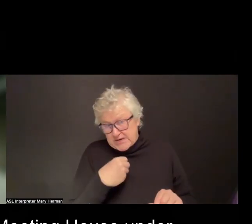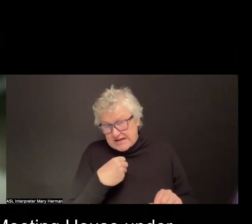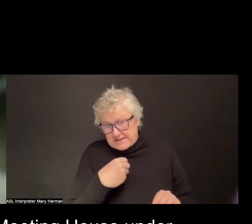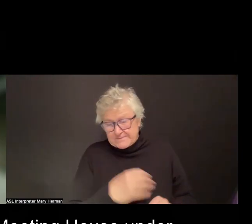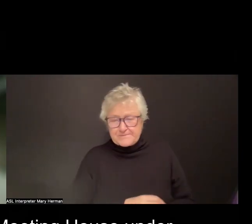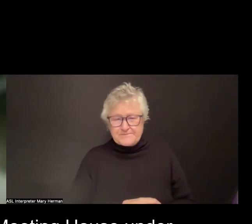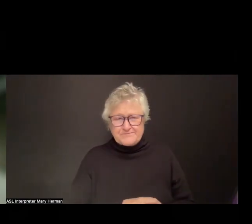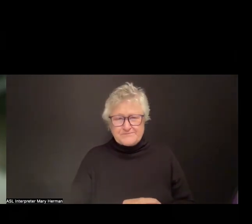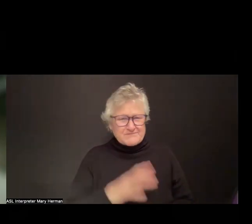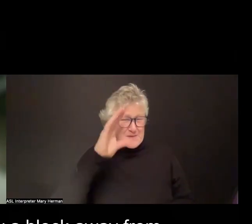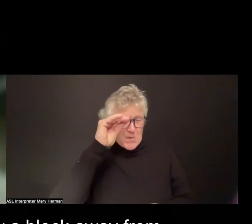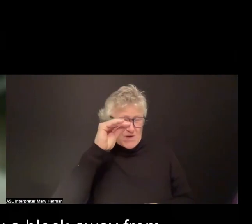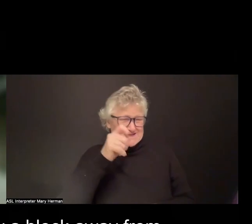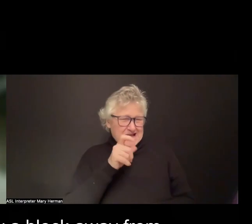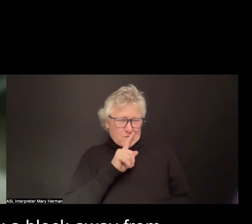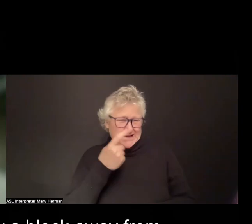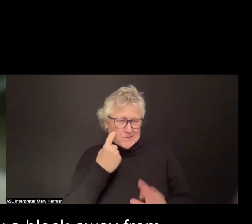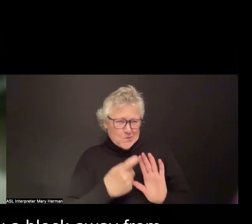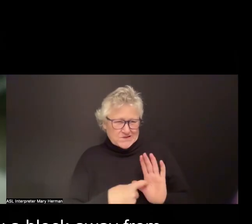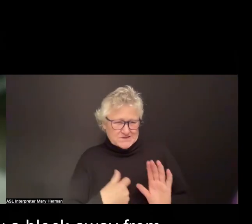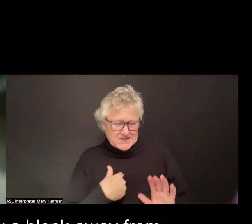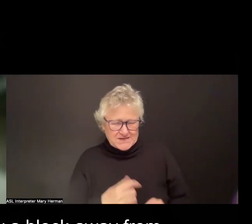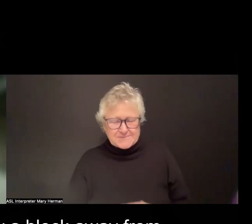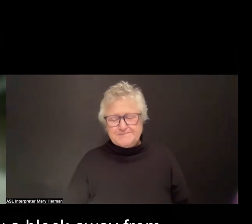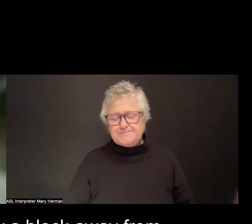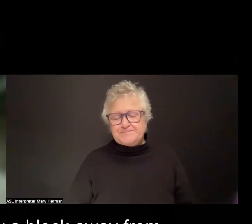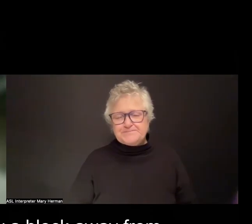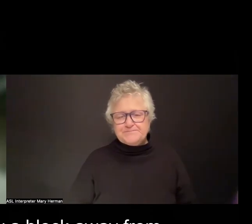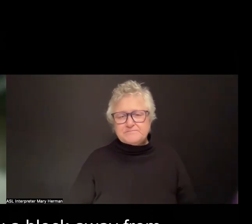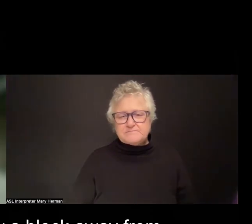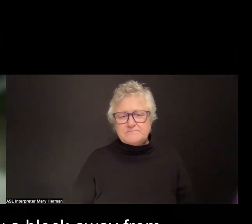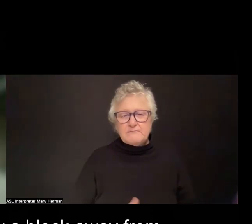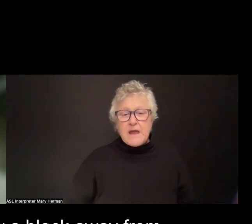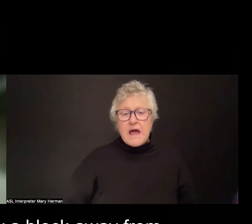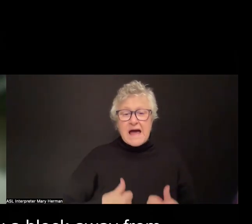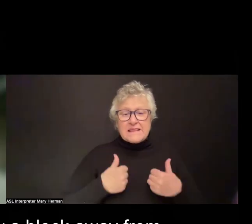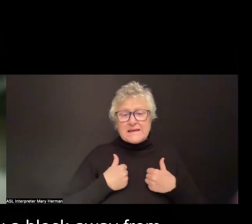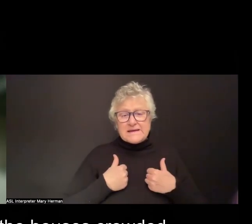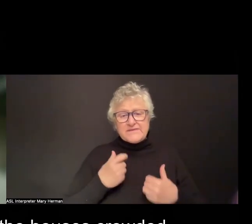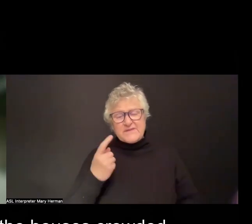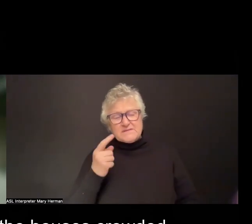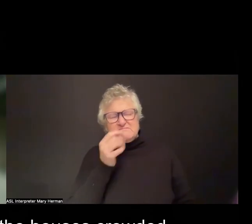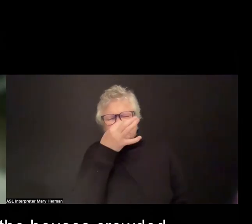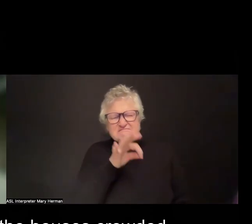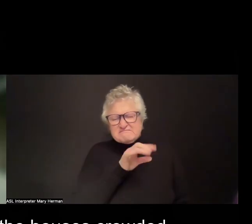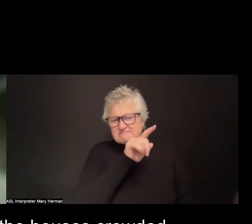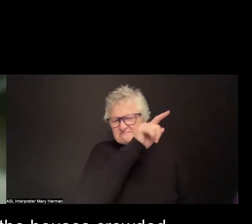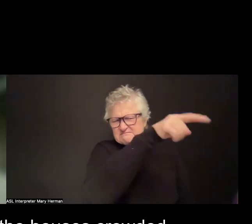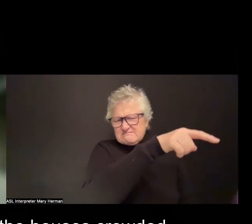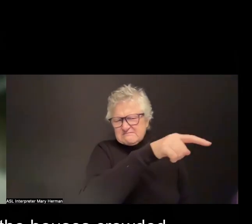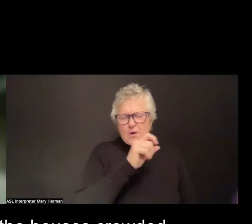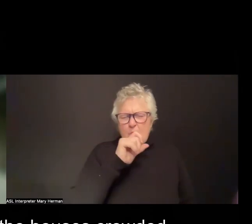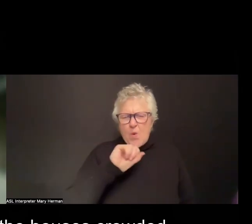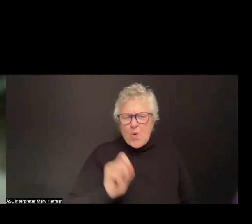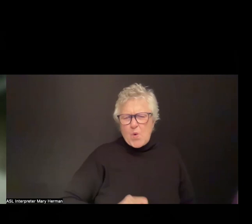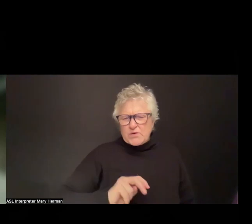clanging of the church bells. Old North sits only a block away from Ship Tavern, a shabby wooden edifice as dark and stuffy as the houses